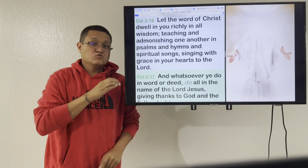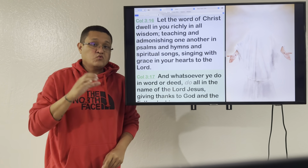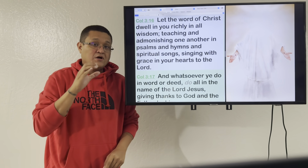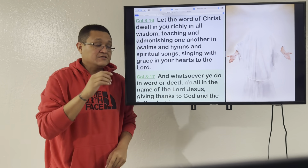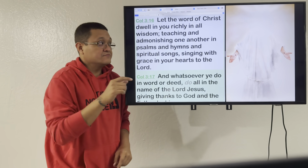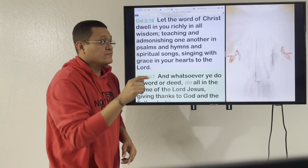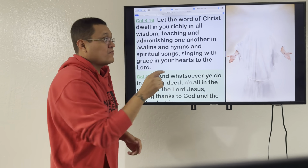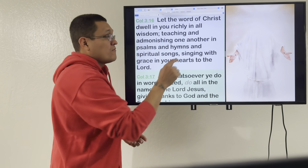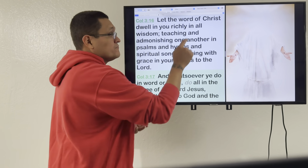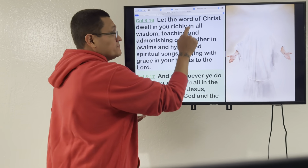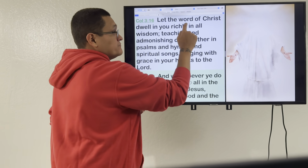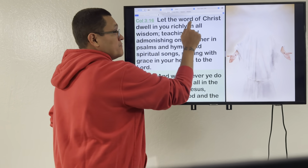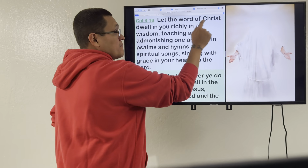Let the word of Christ